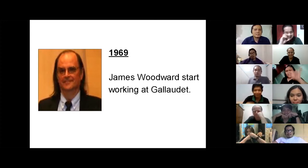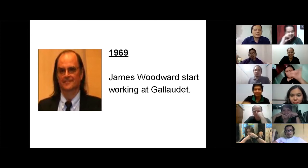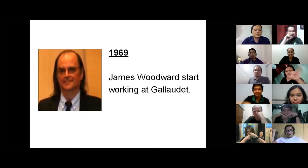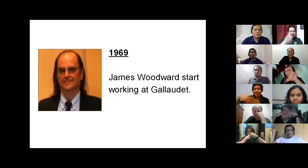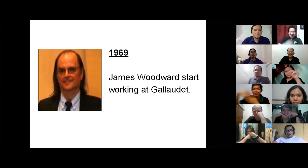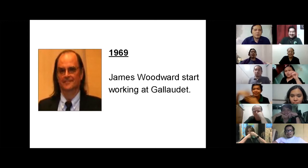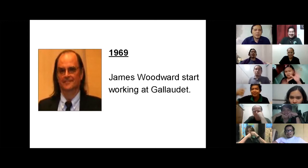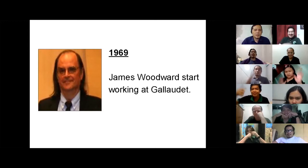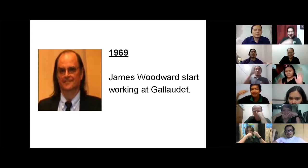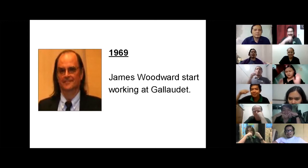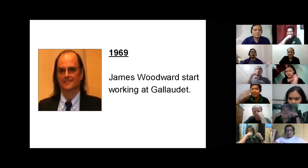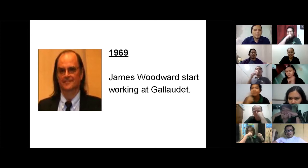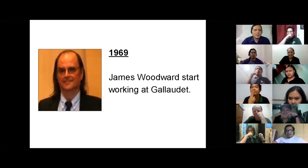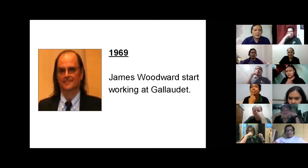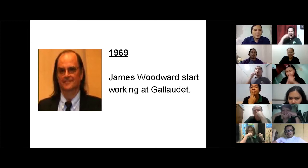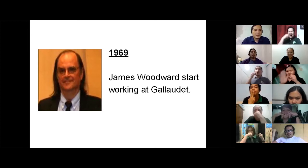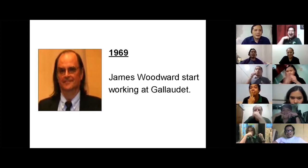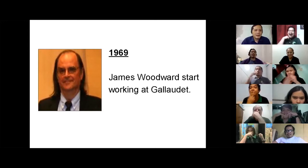Ah, 0. Okay.